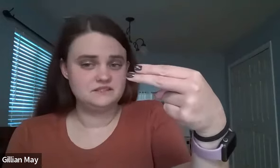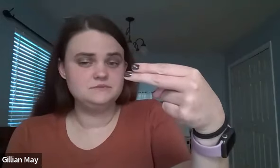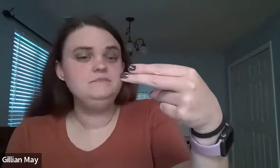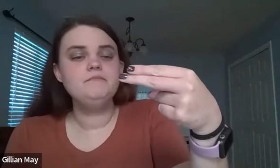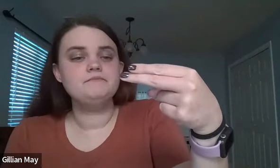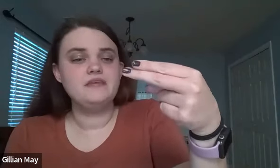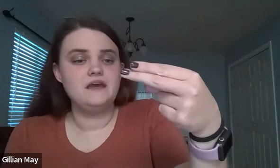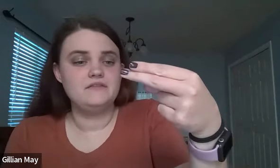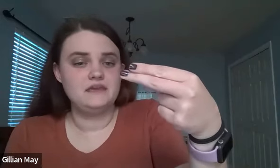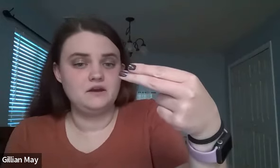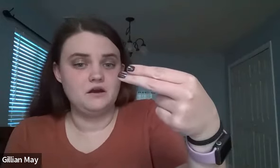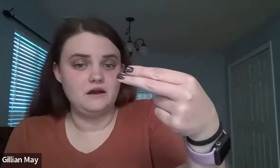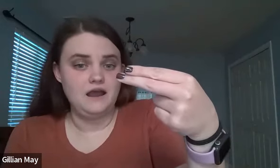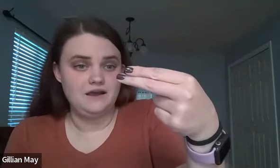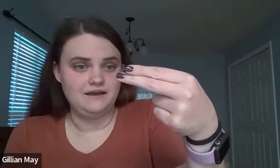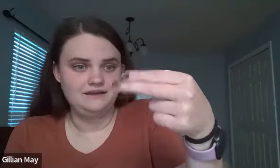excuse me, then our I,